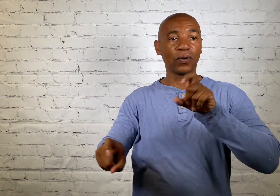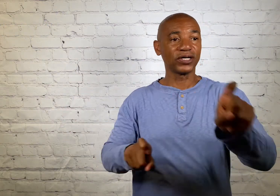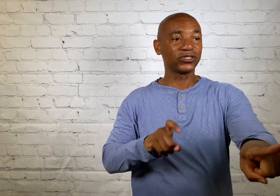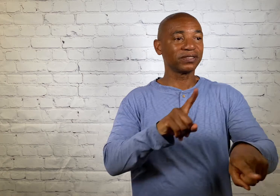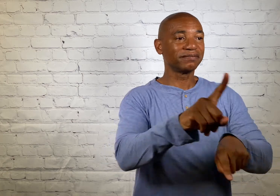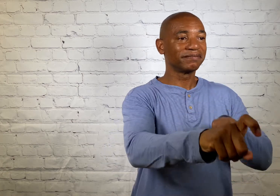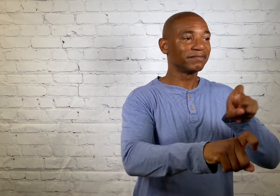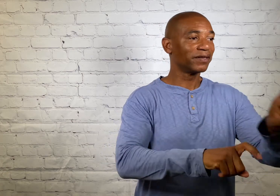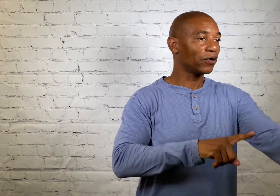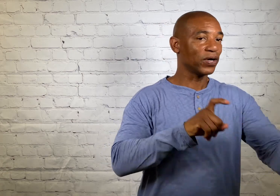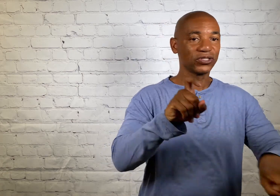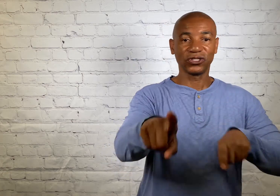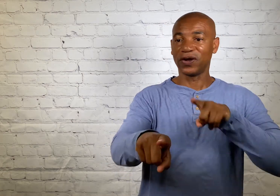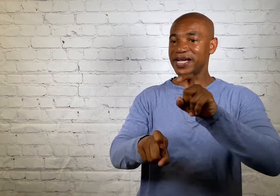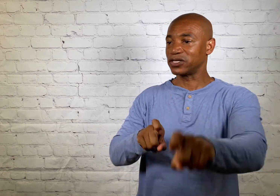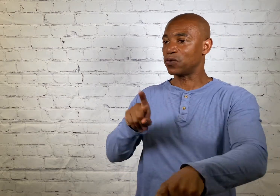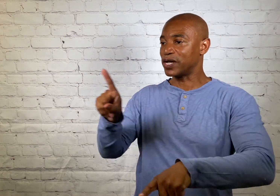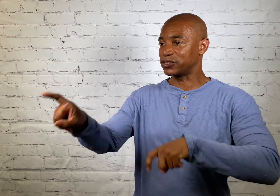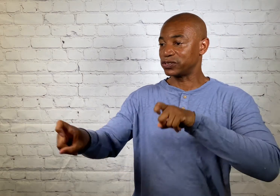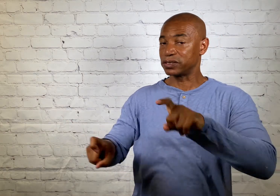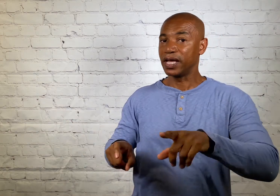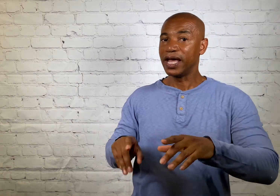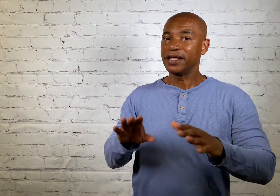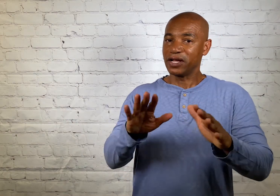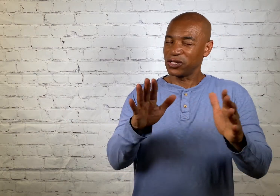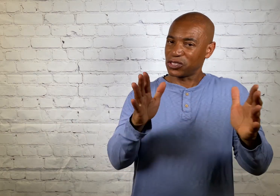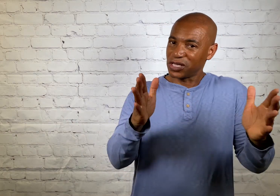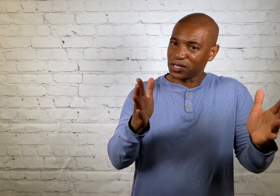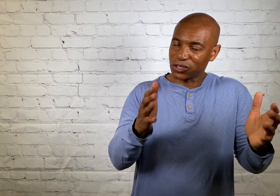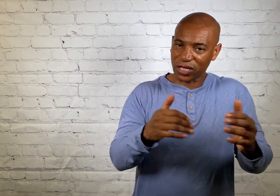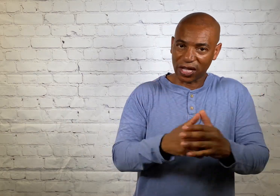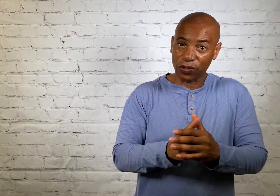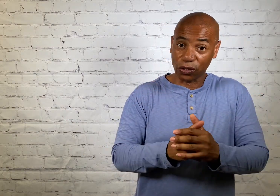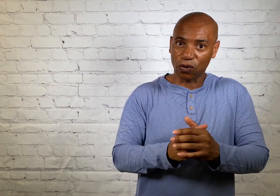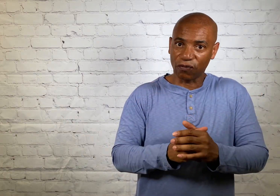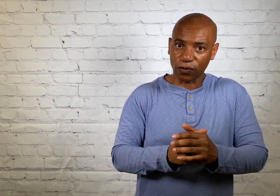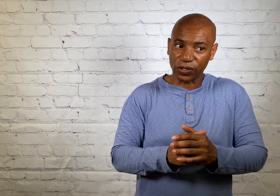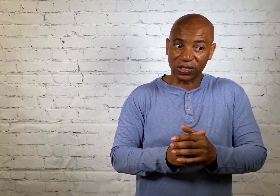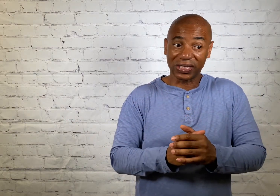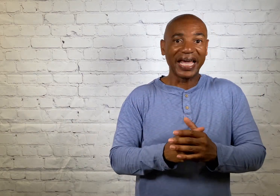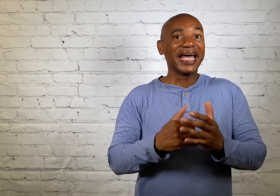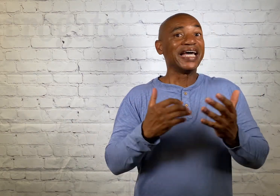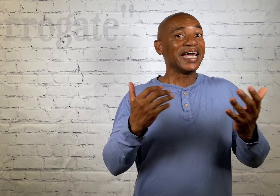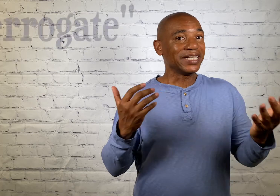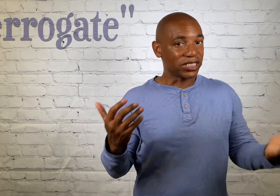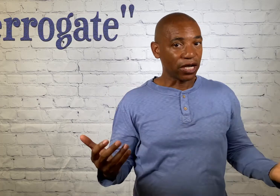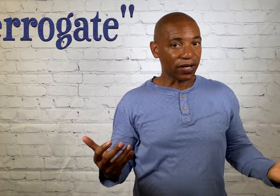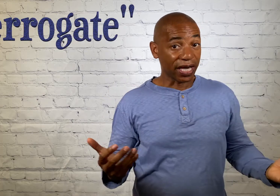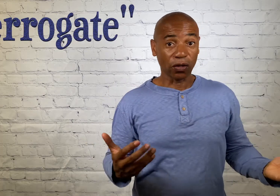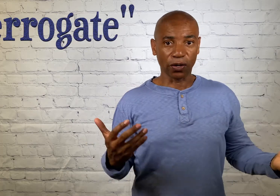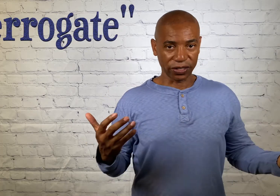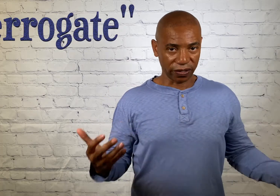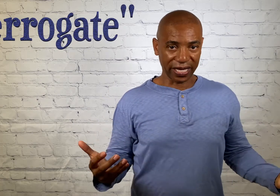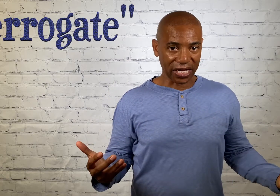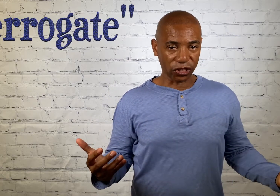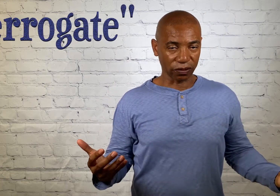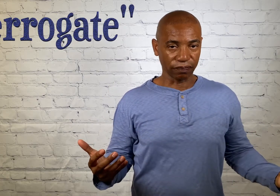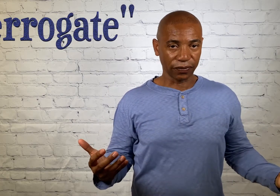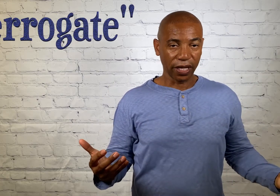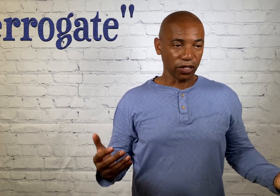question, question. You're asking questions. Now there's another sign I want to go over, which is interrogate or interrogation. You're